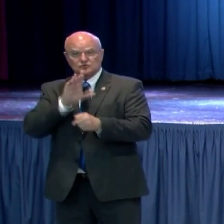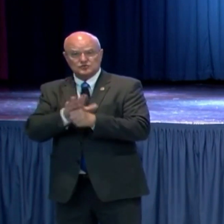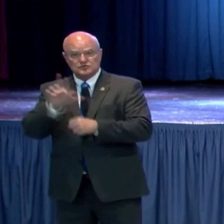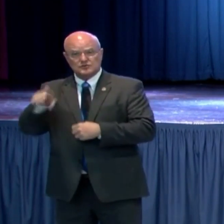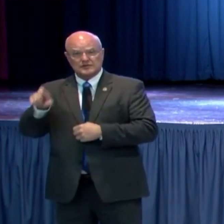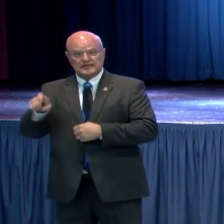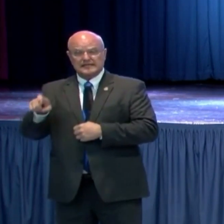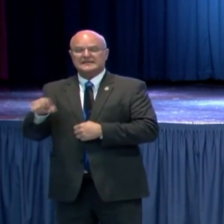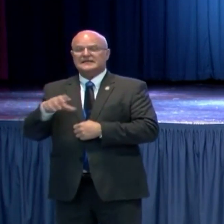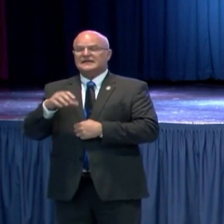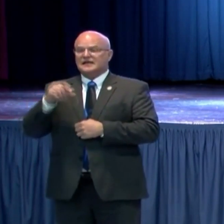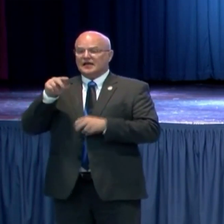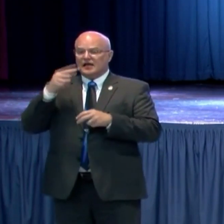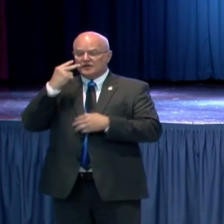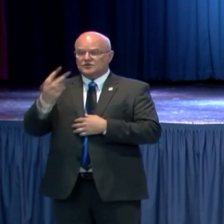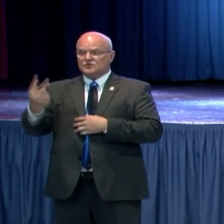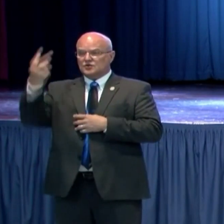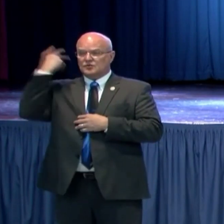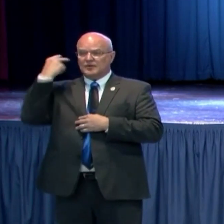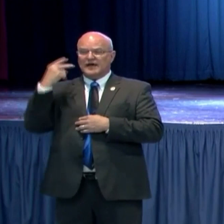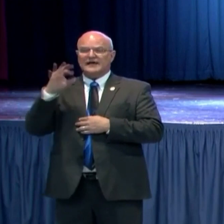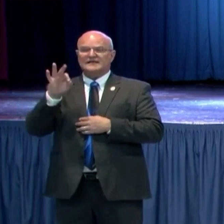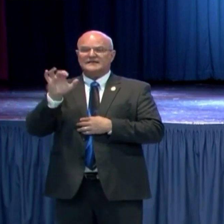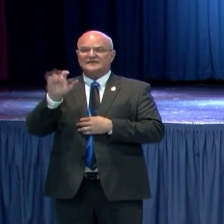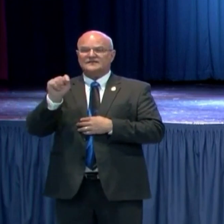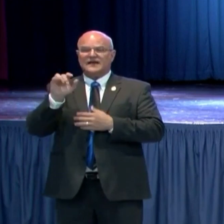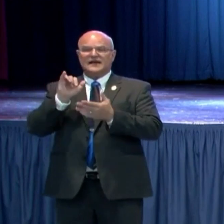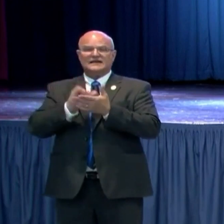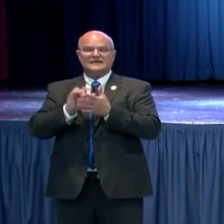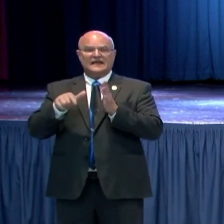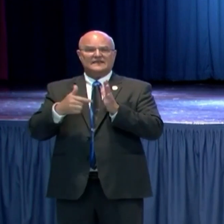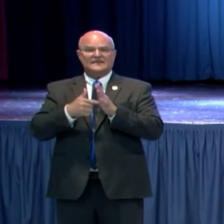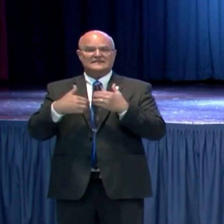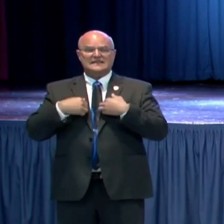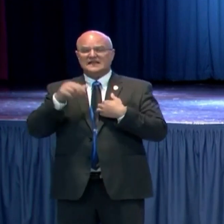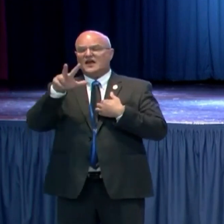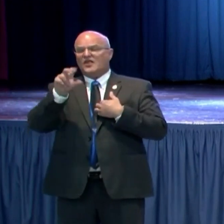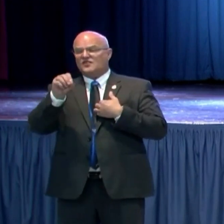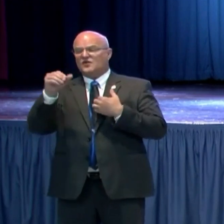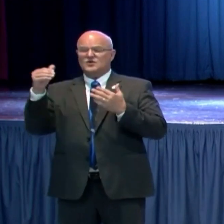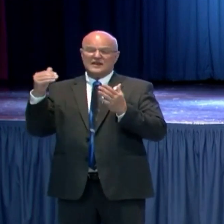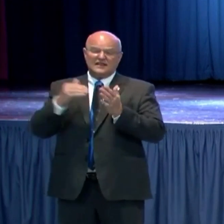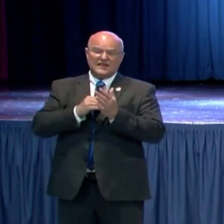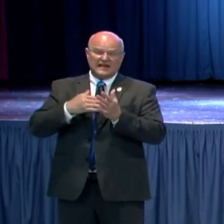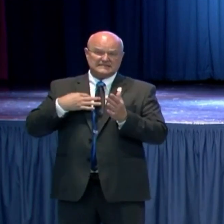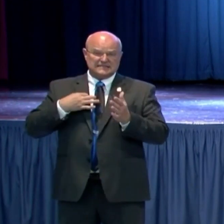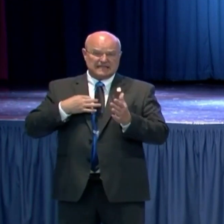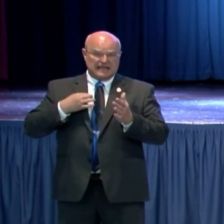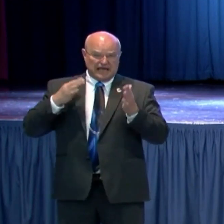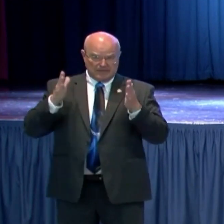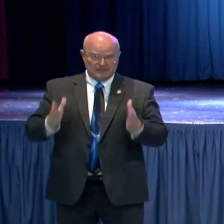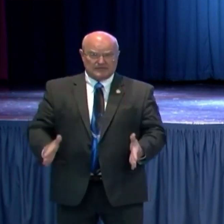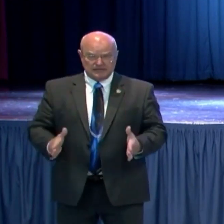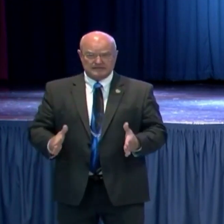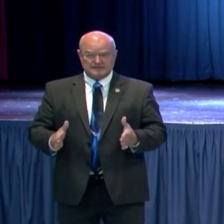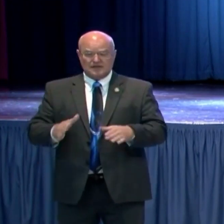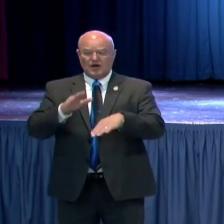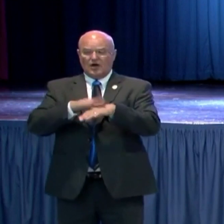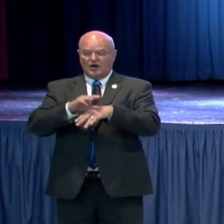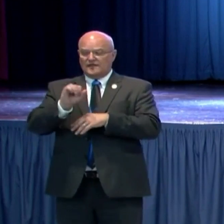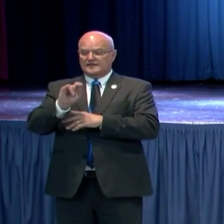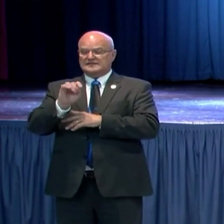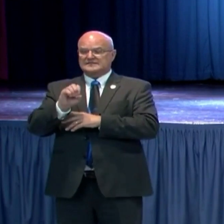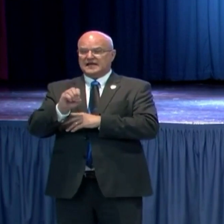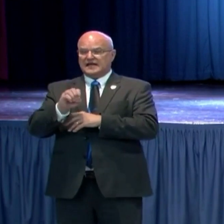assurance. You look back, the fact that this had over 30,000 applicants go on the